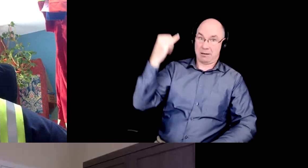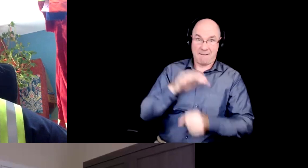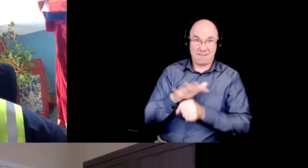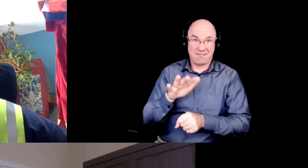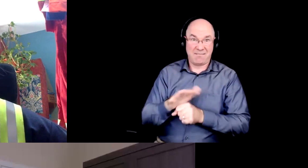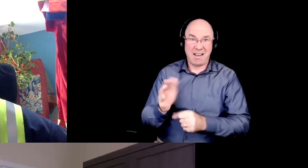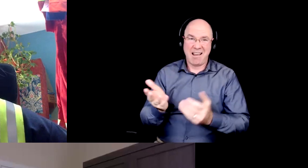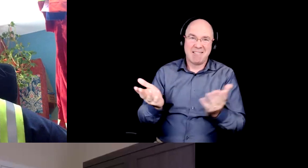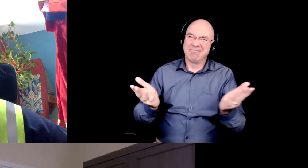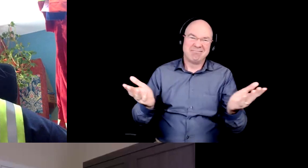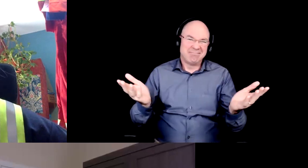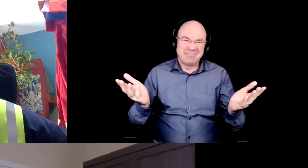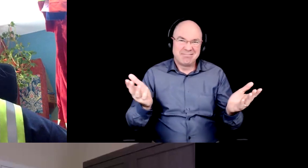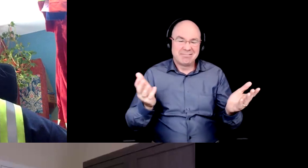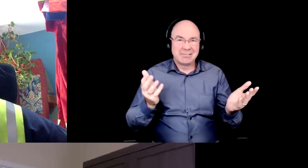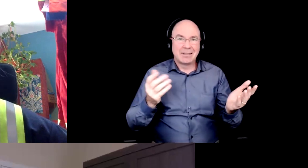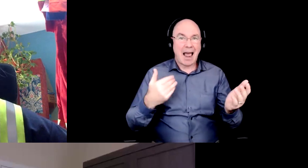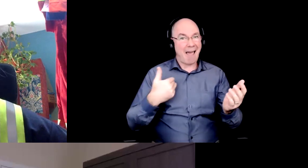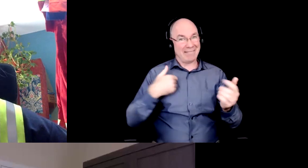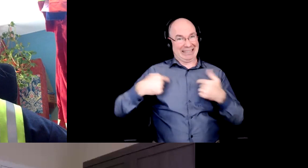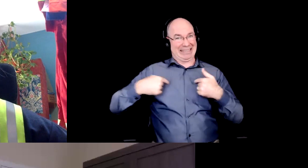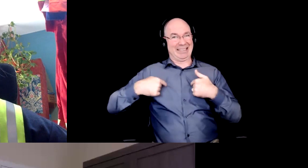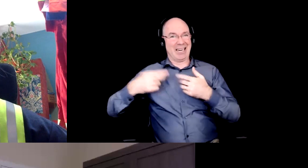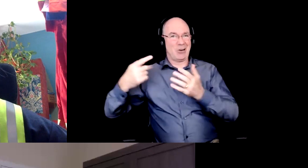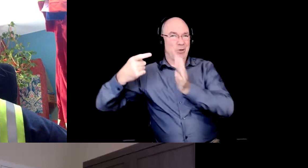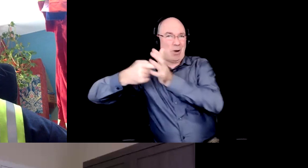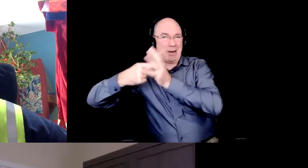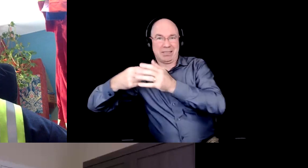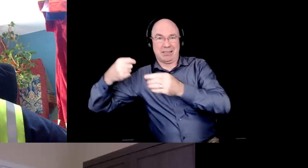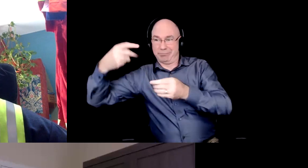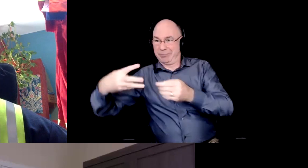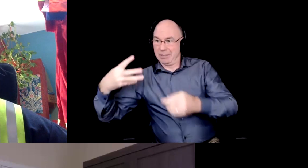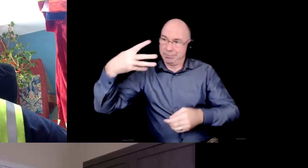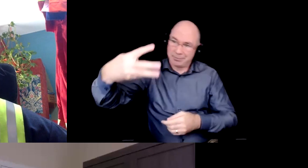What ends up happening is we have a requirement, we put it on the buy and